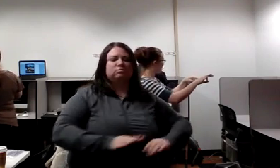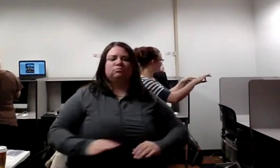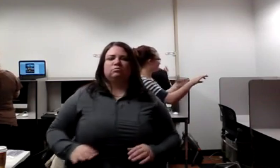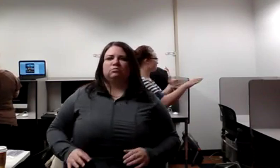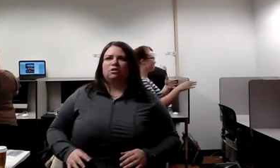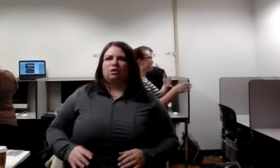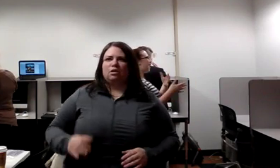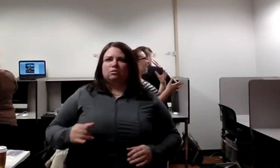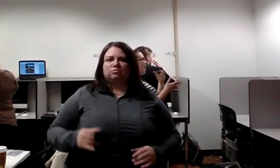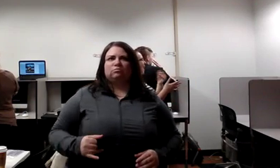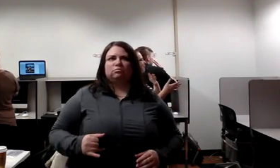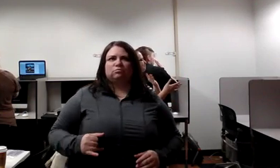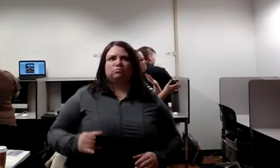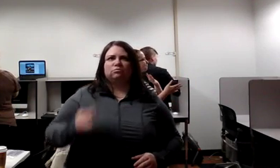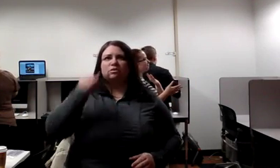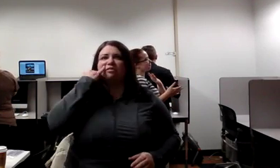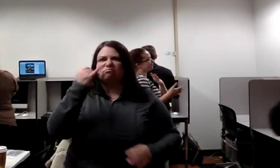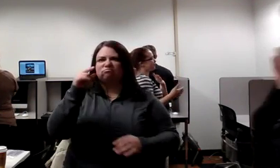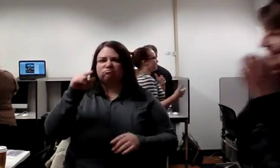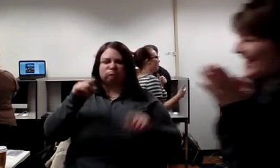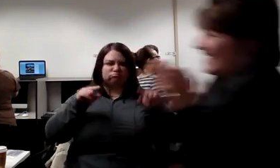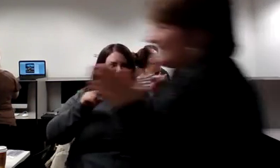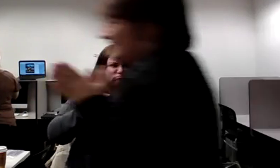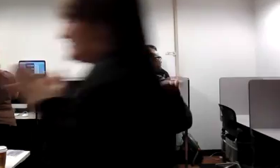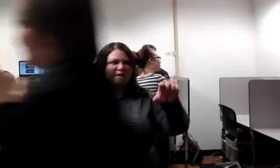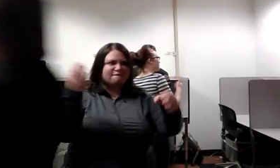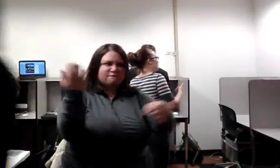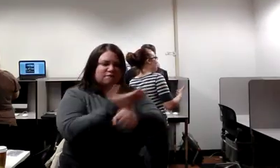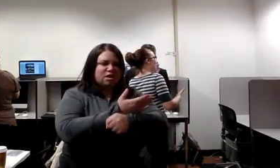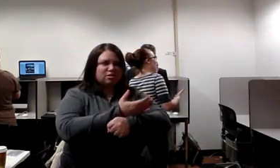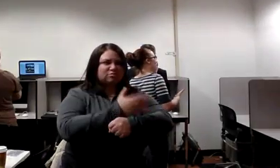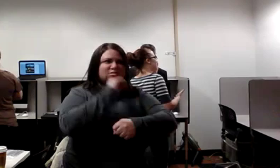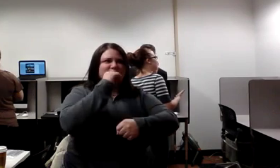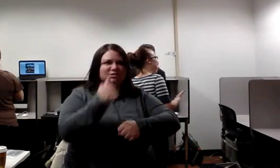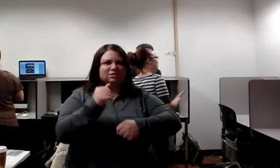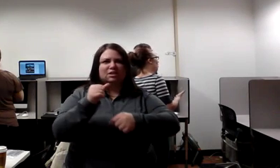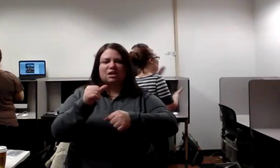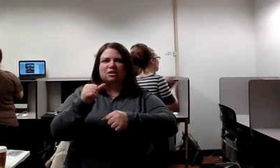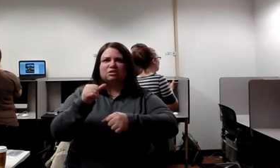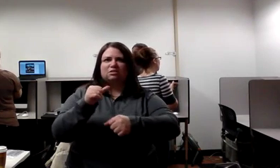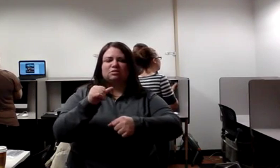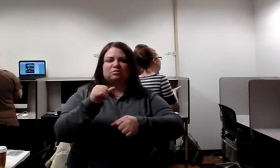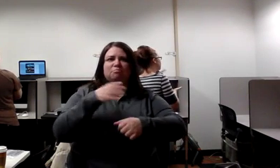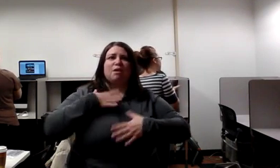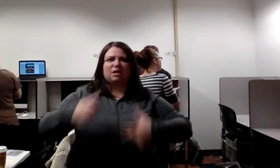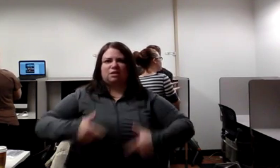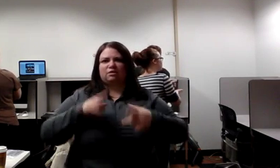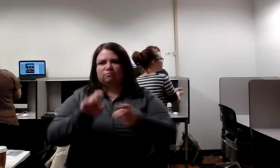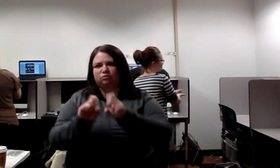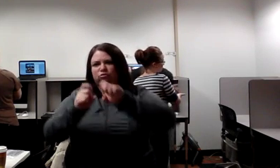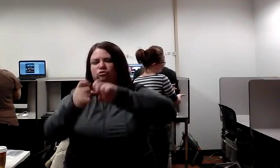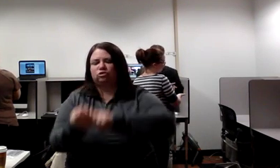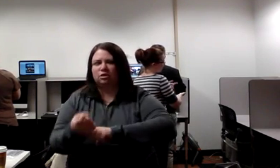would have happened if I hadn't been fired from Apple. It was awful tasting medicine, but I guess the patient needed it.